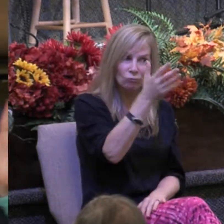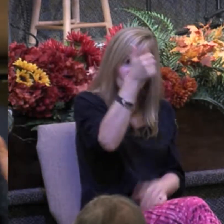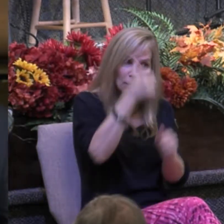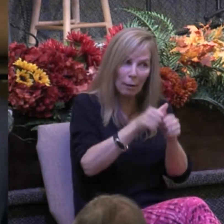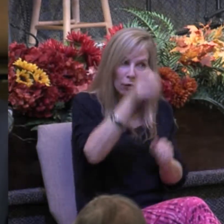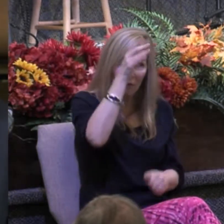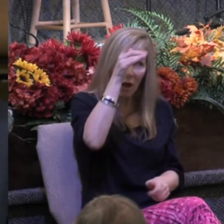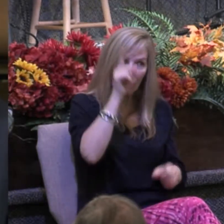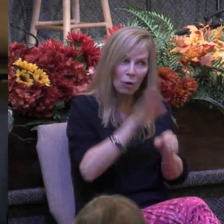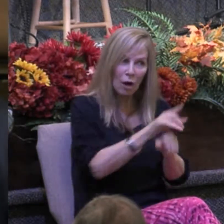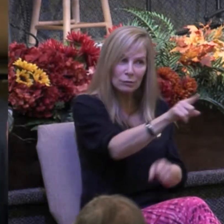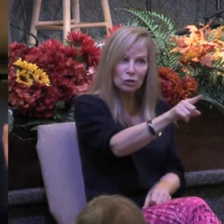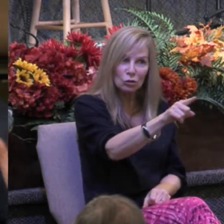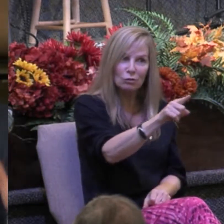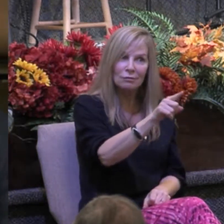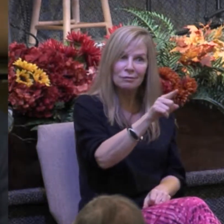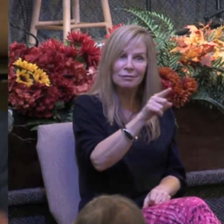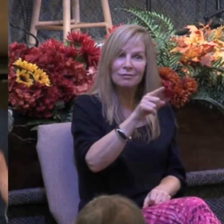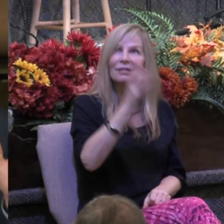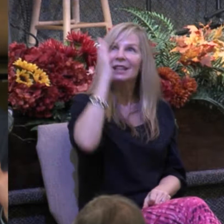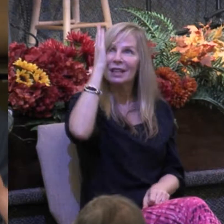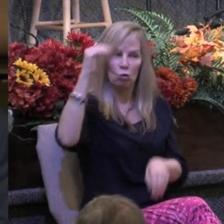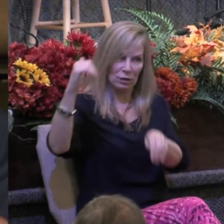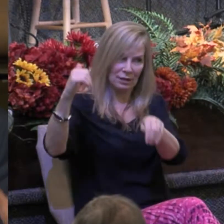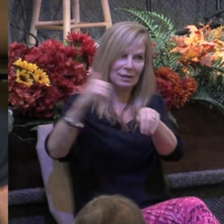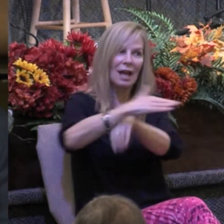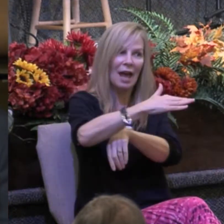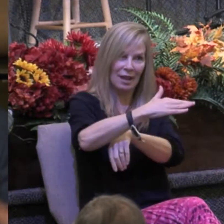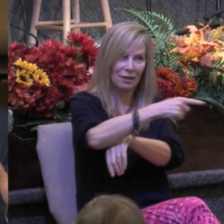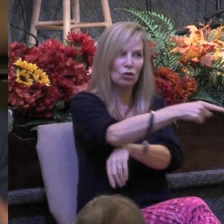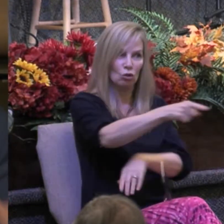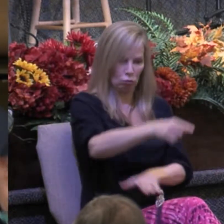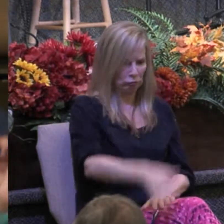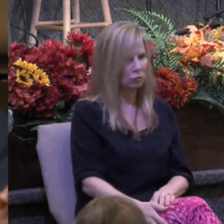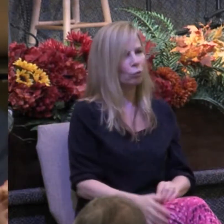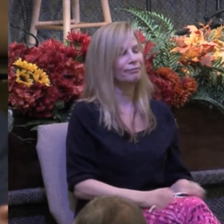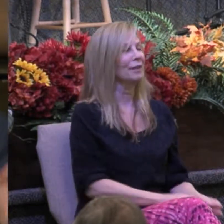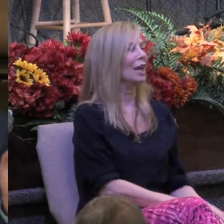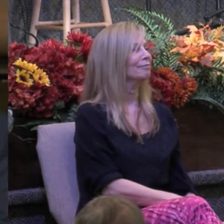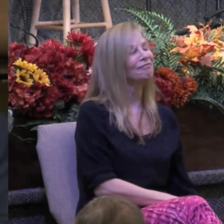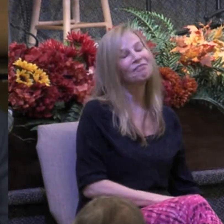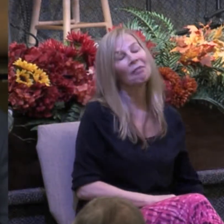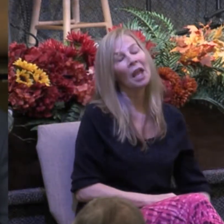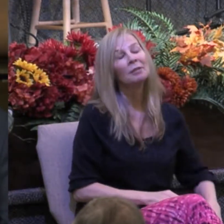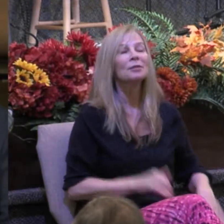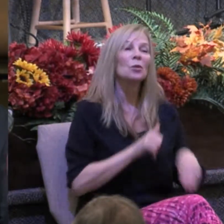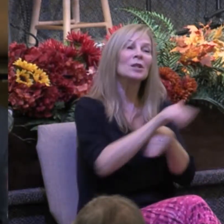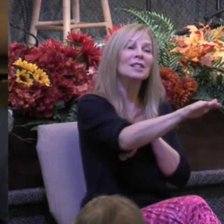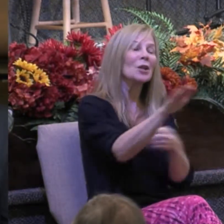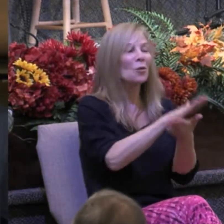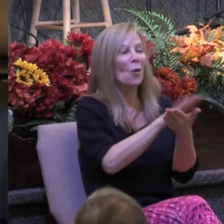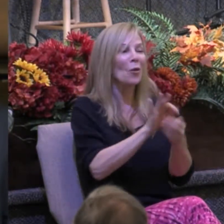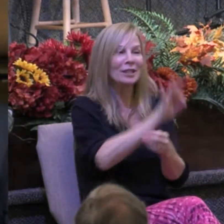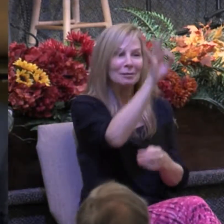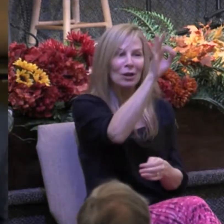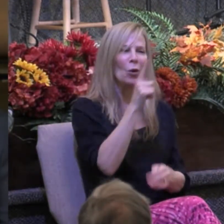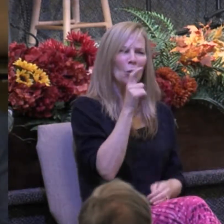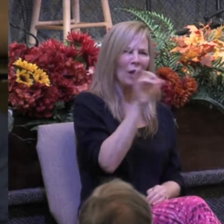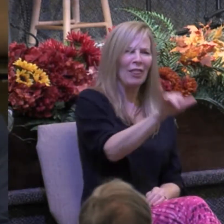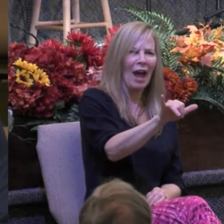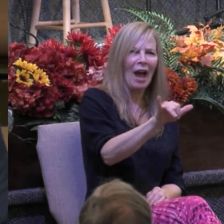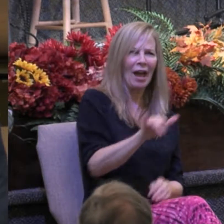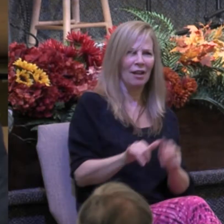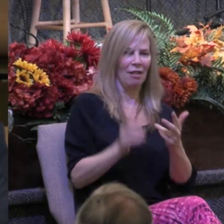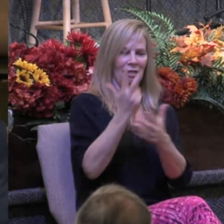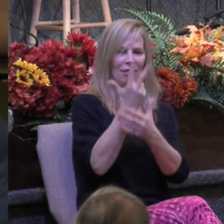It's a promise that the Father will send to them the Holy Spirit. Who is the Holy Spirit? He is the third person